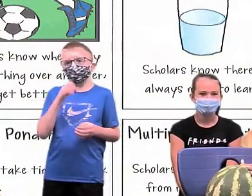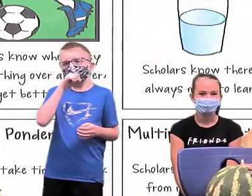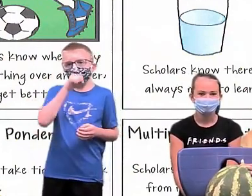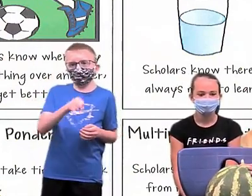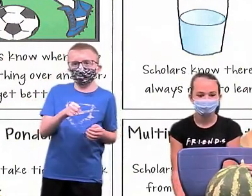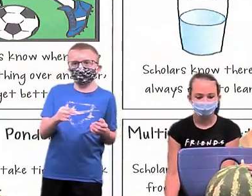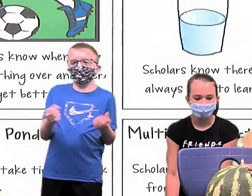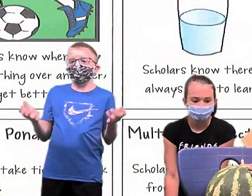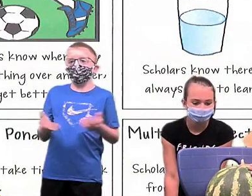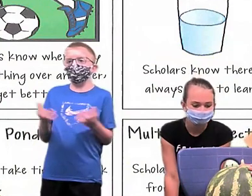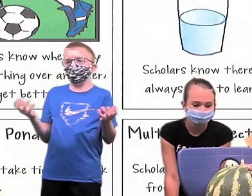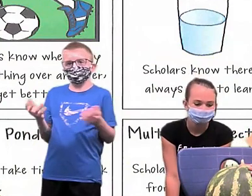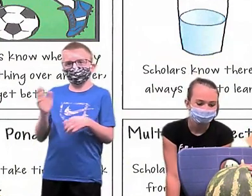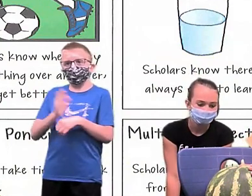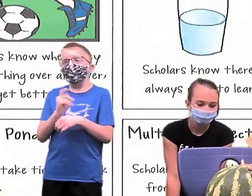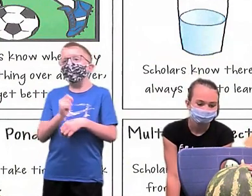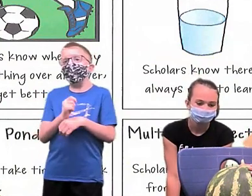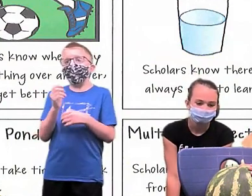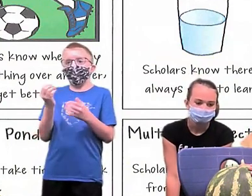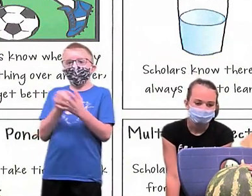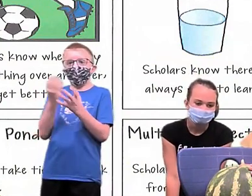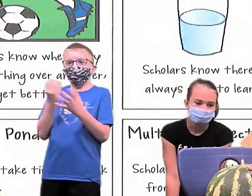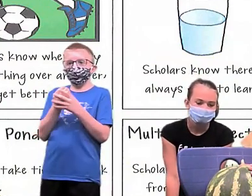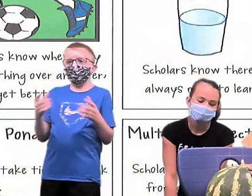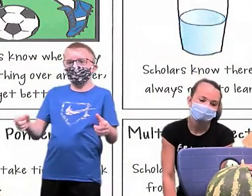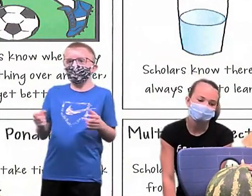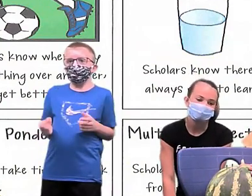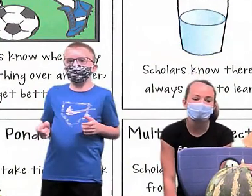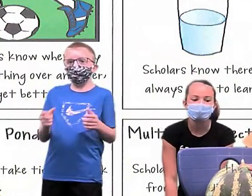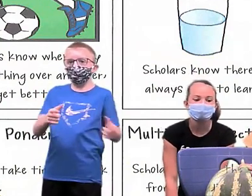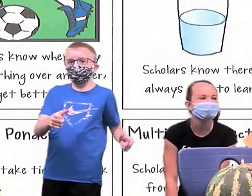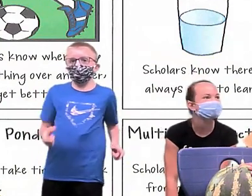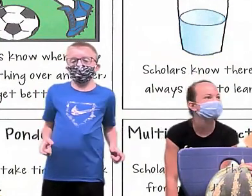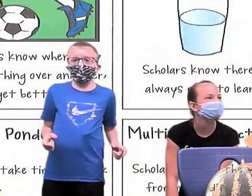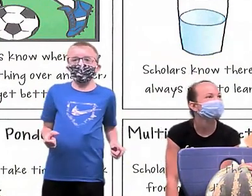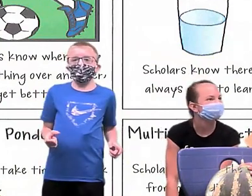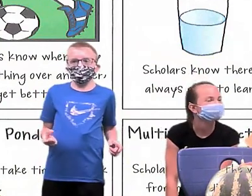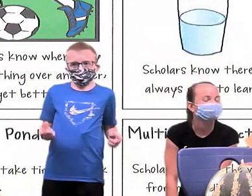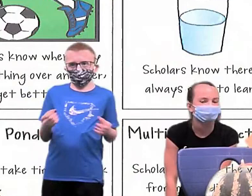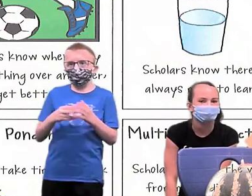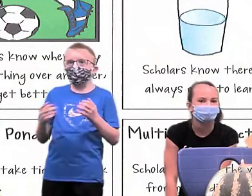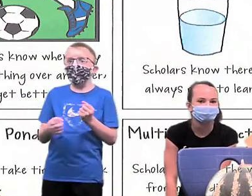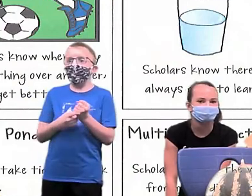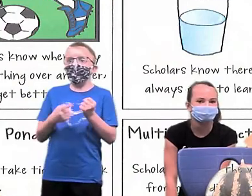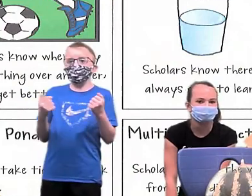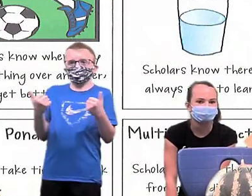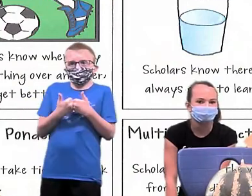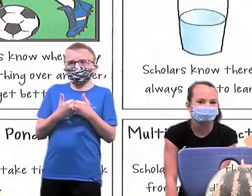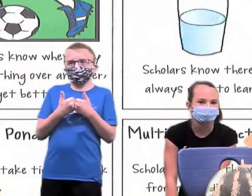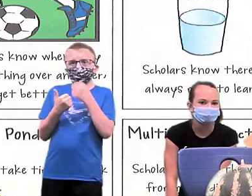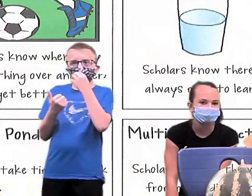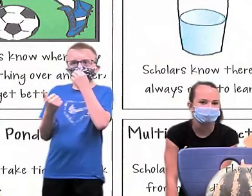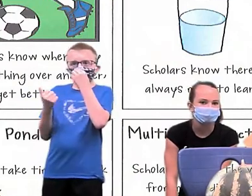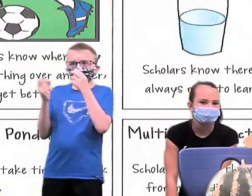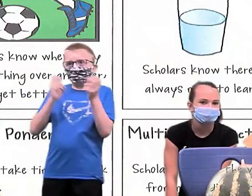your RT Gardens. So announcing our first contest! The